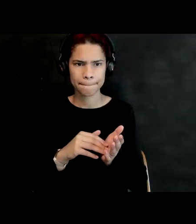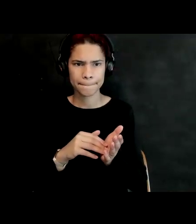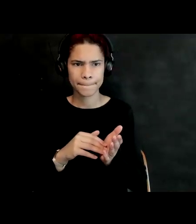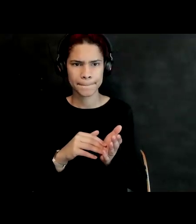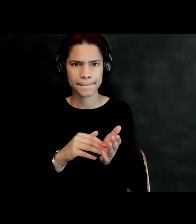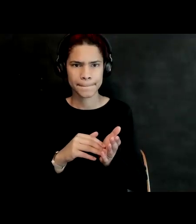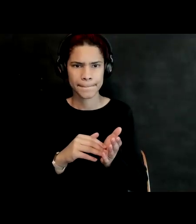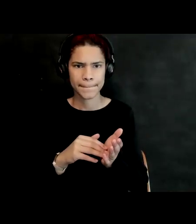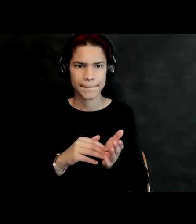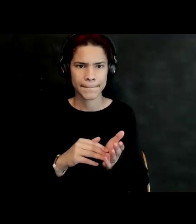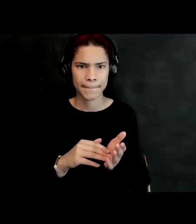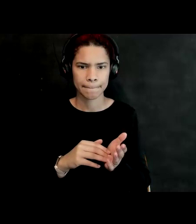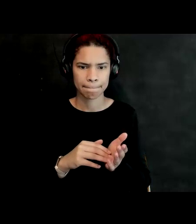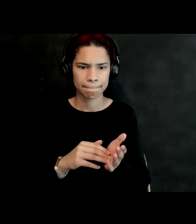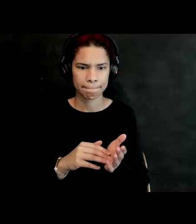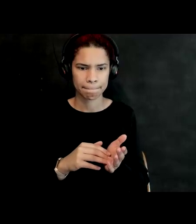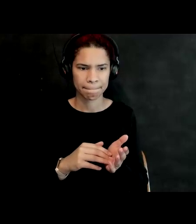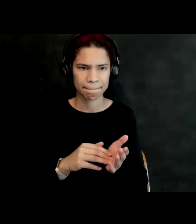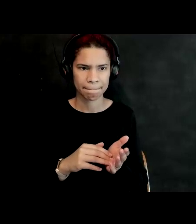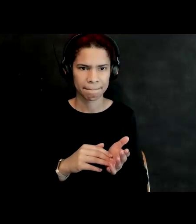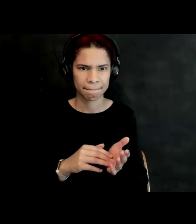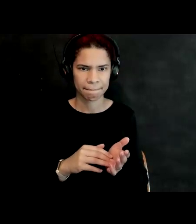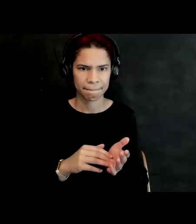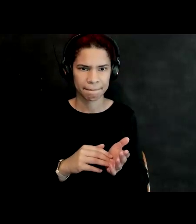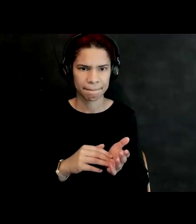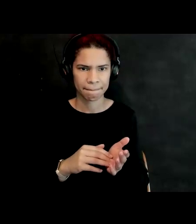Make it a little smaller.